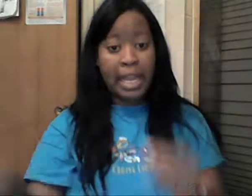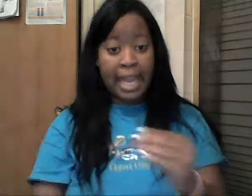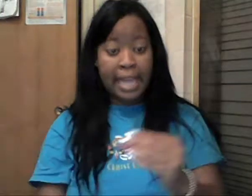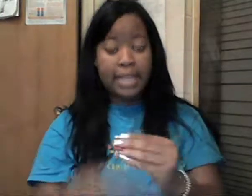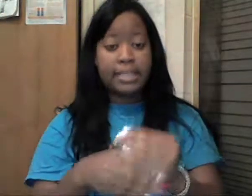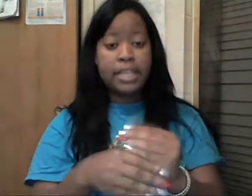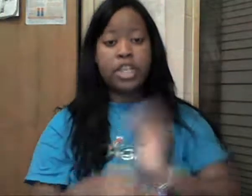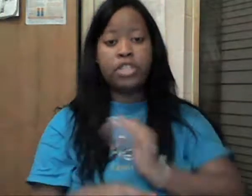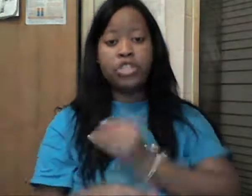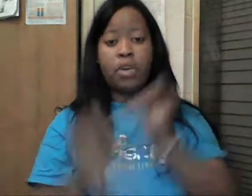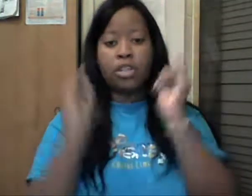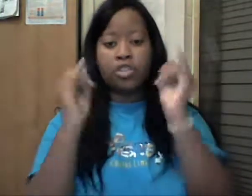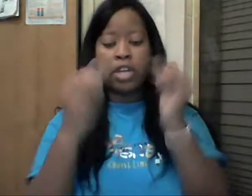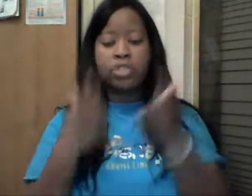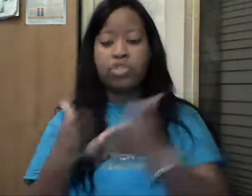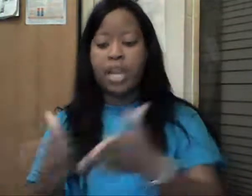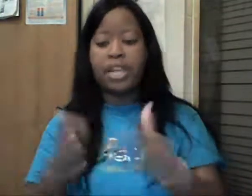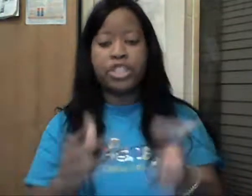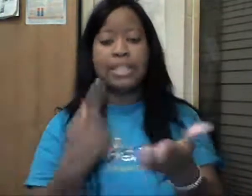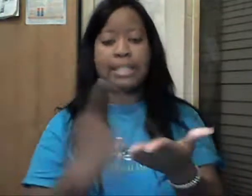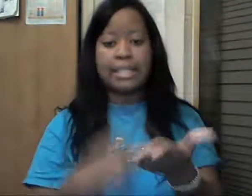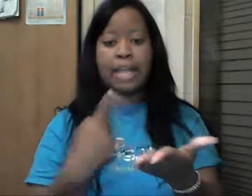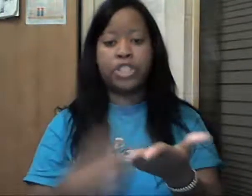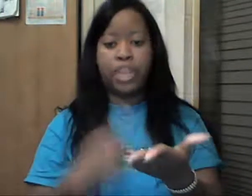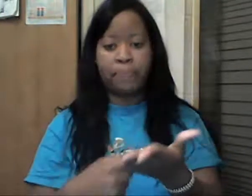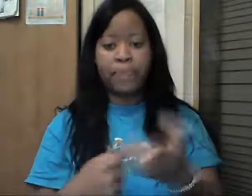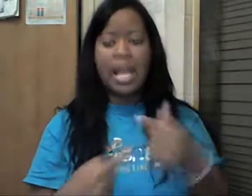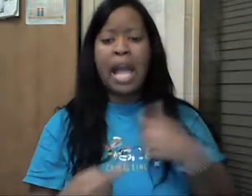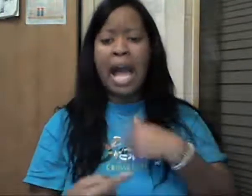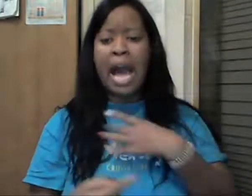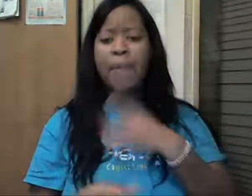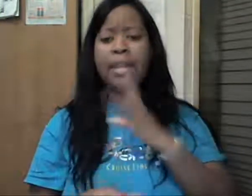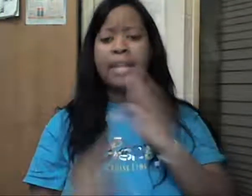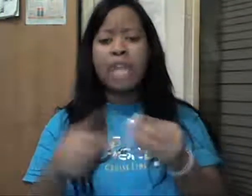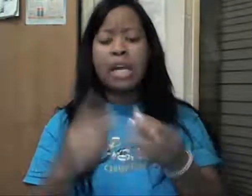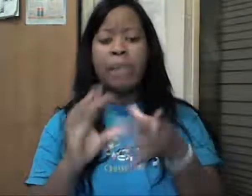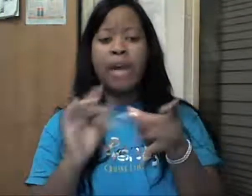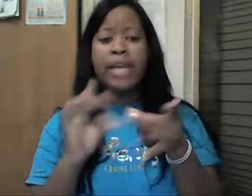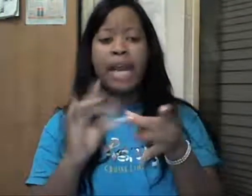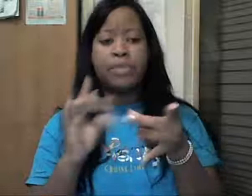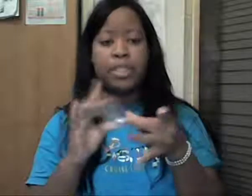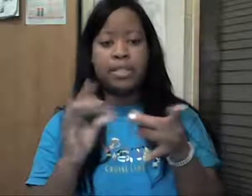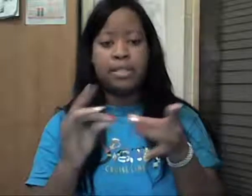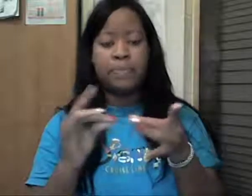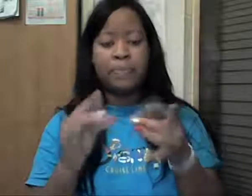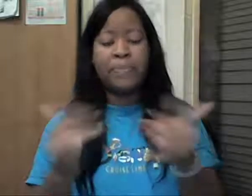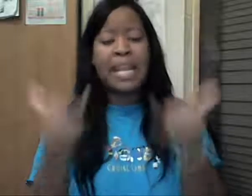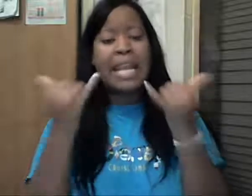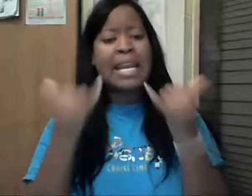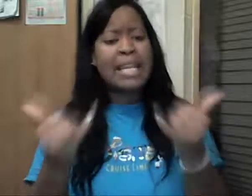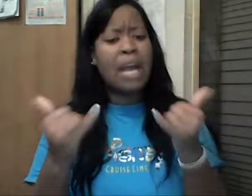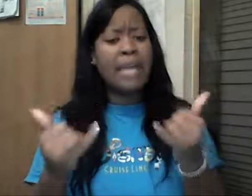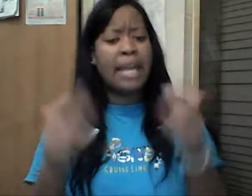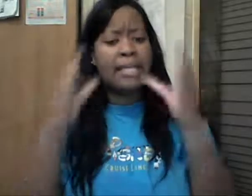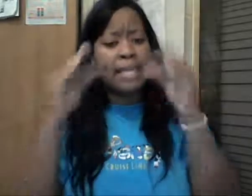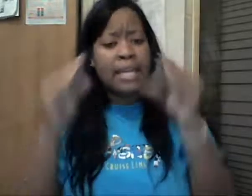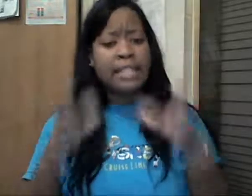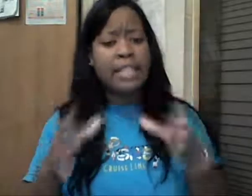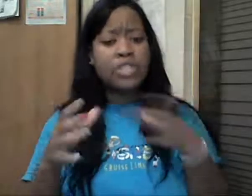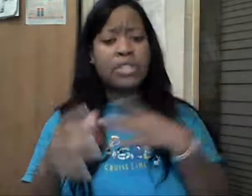In addition to our instructional strategies discussion, I would like to talk about captions. Nowadays, teachers like